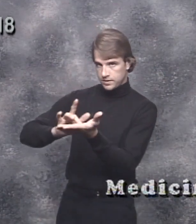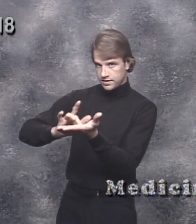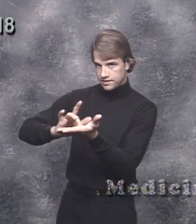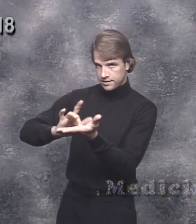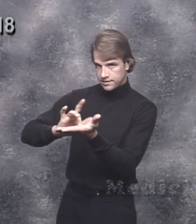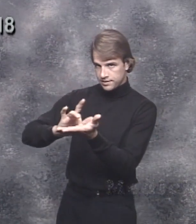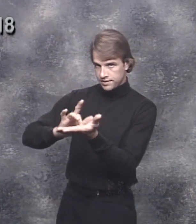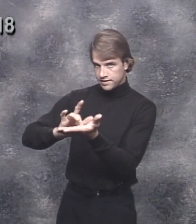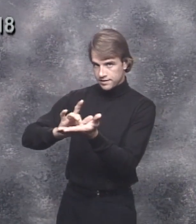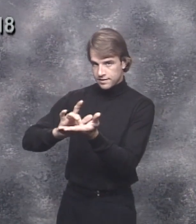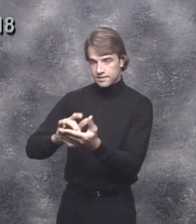Medicine.